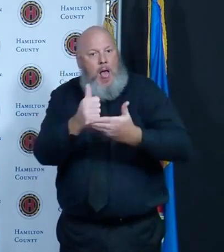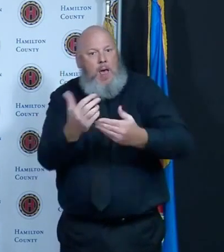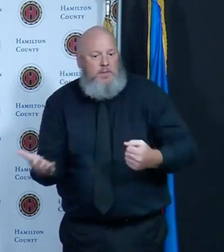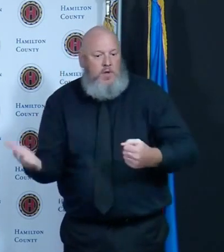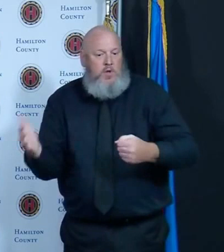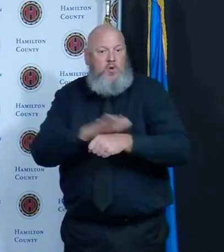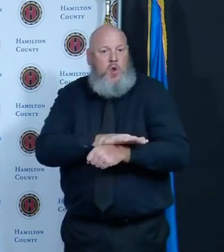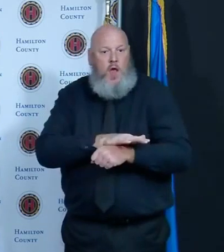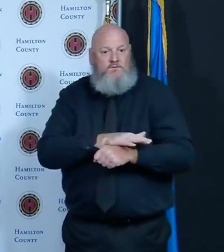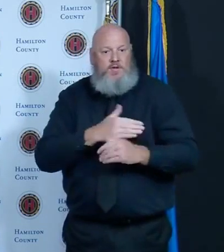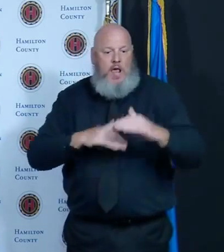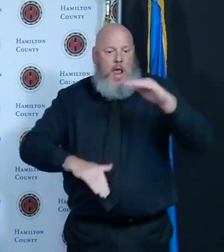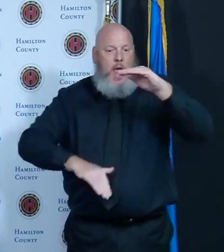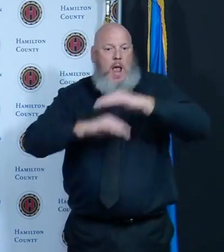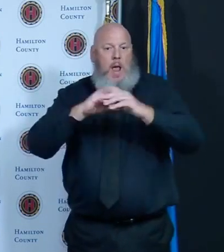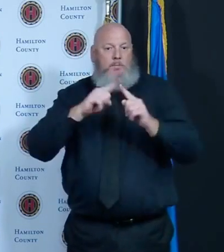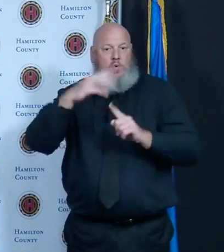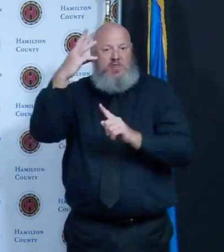April.